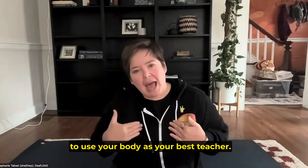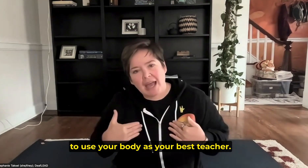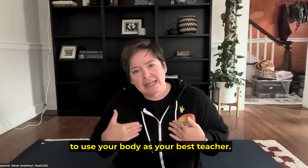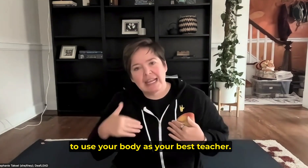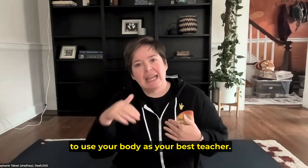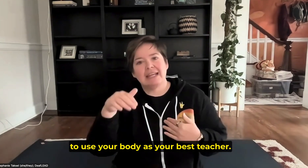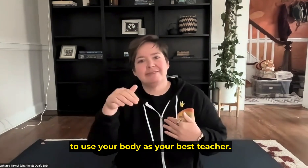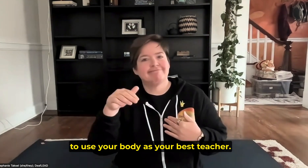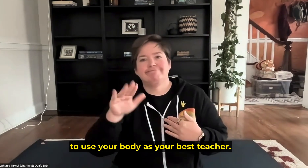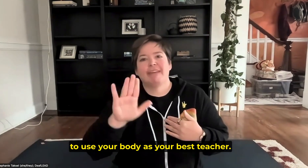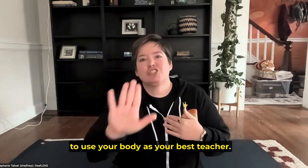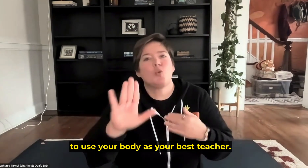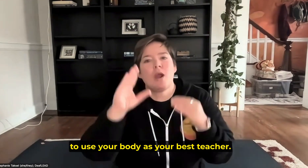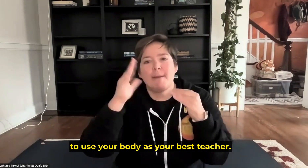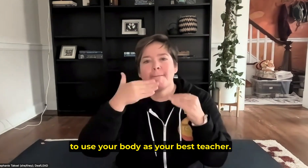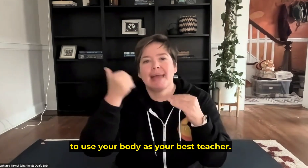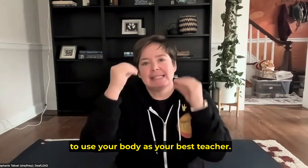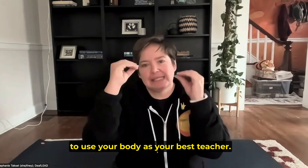body as your best teacher.